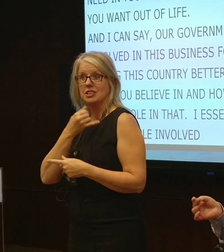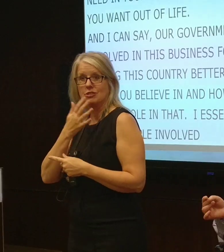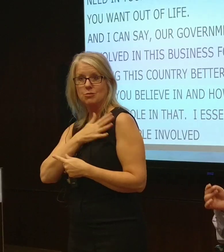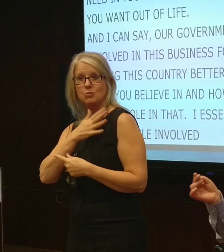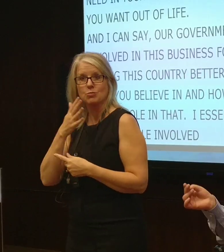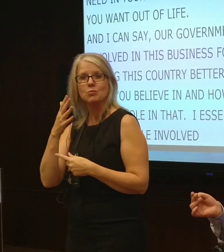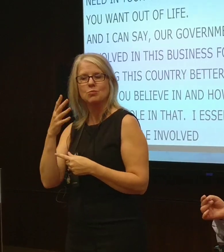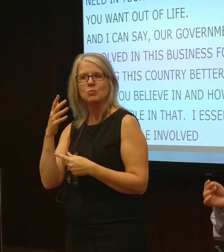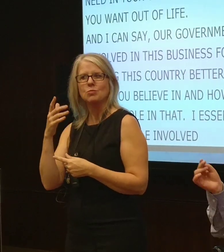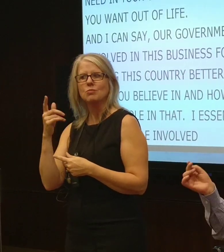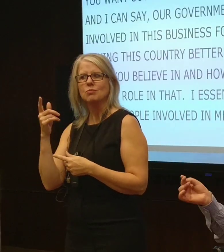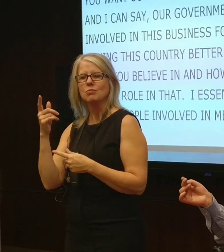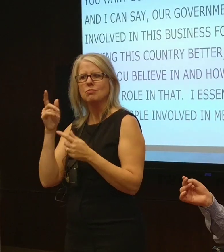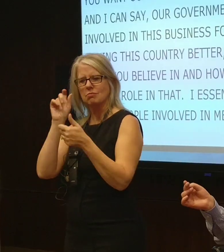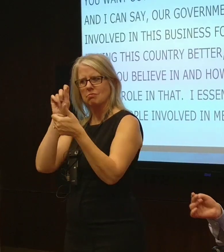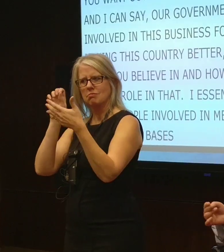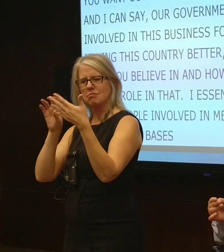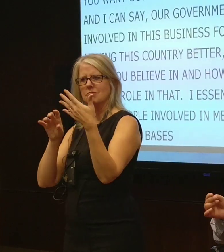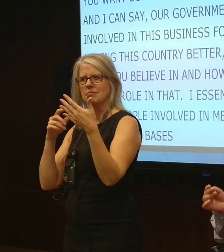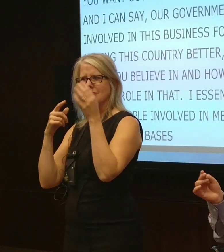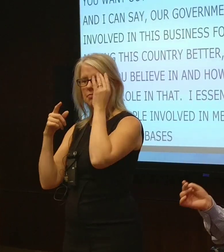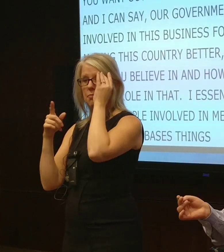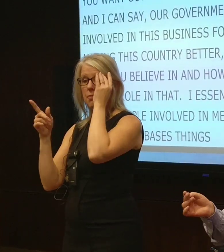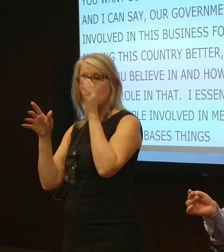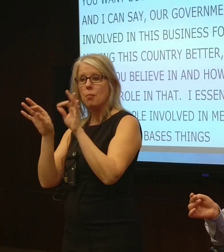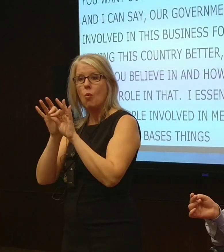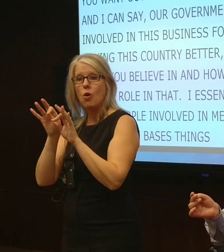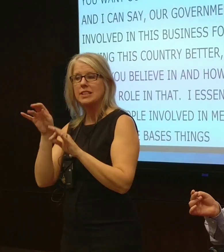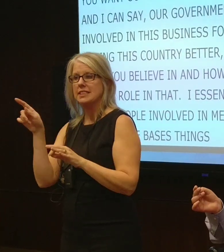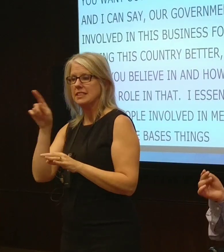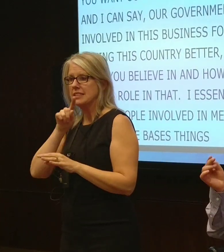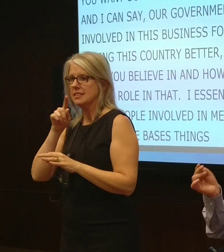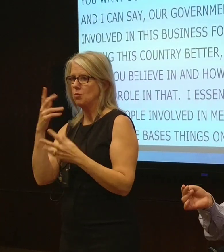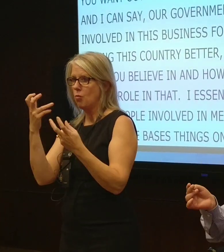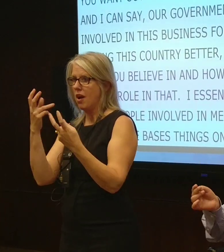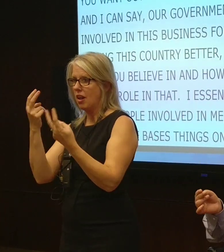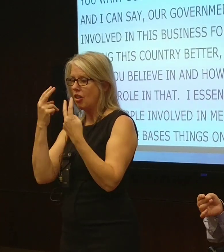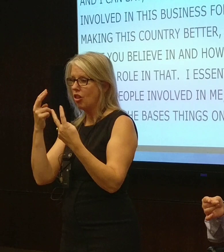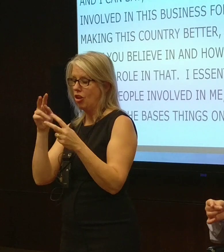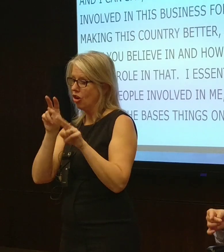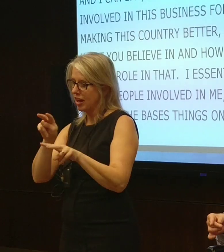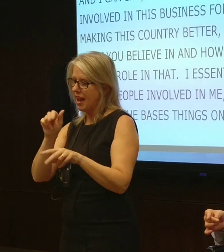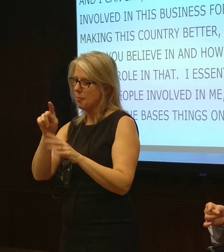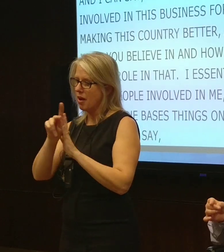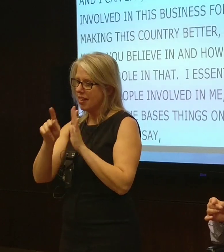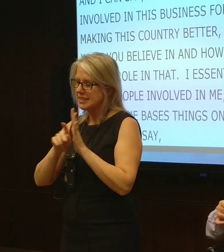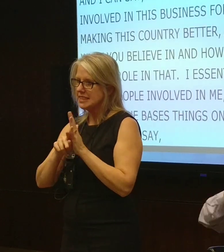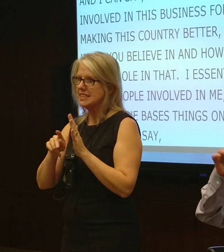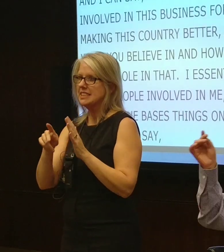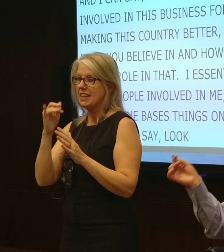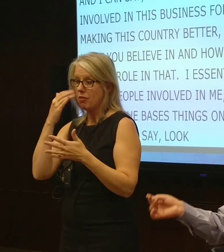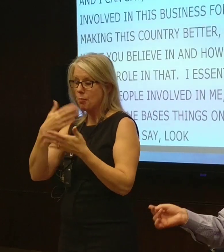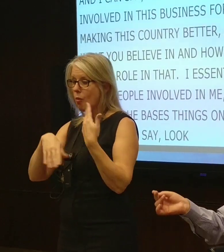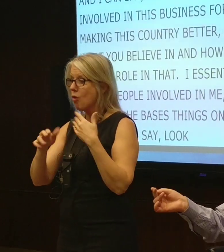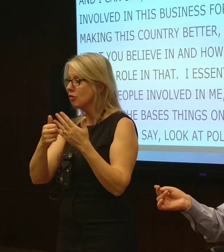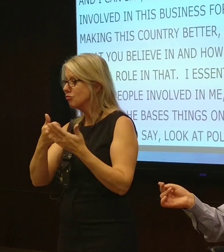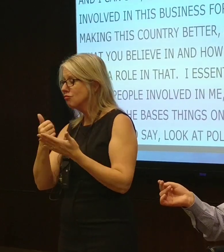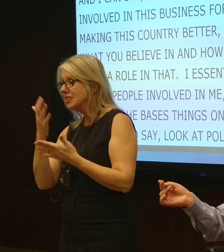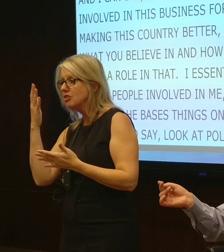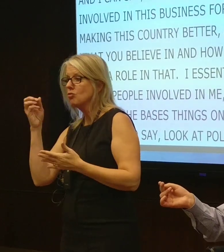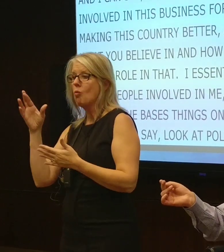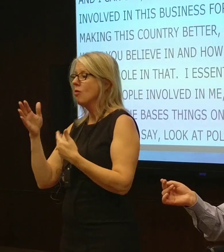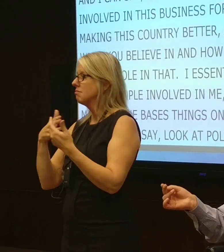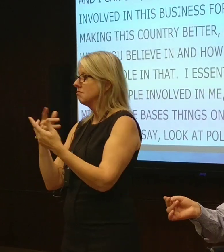bases things on a couple of things. And he says, he wants to say, look at policies and say, if you're born of a rich family or one that